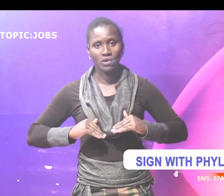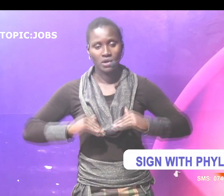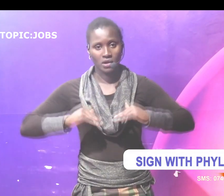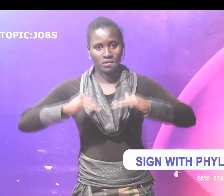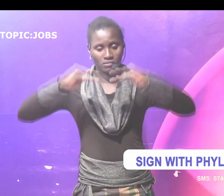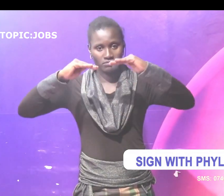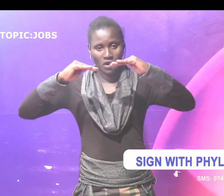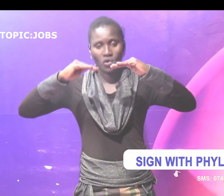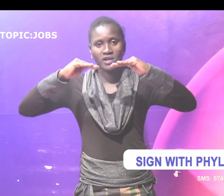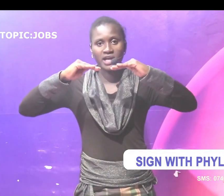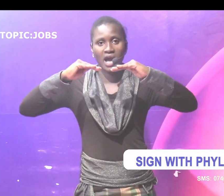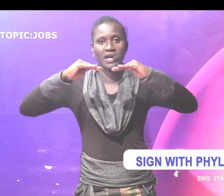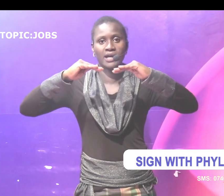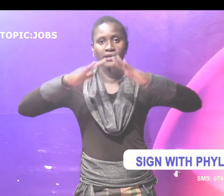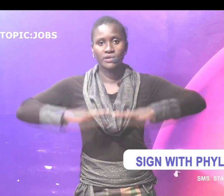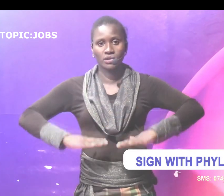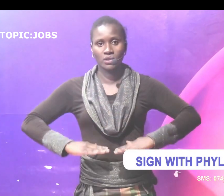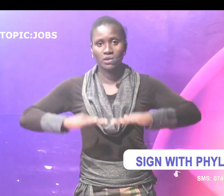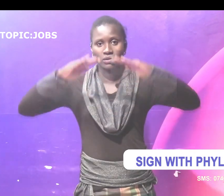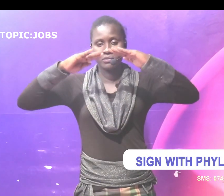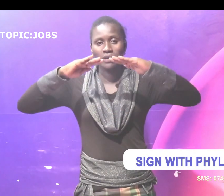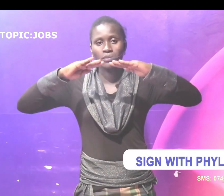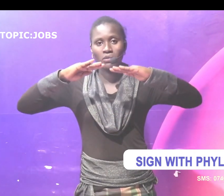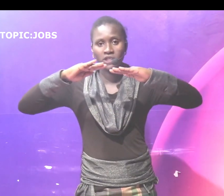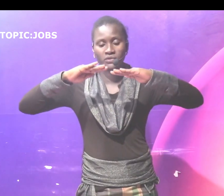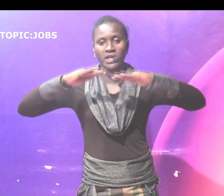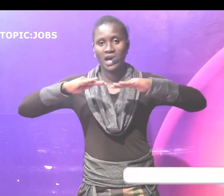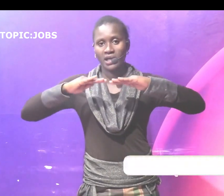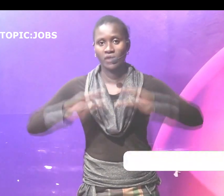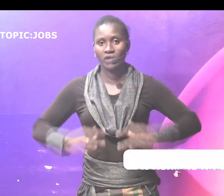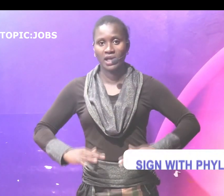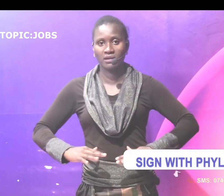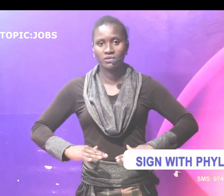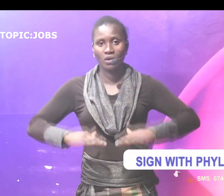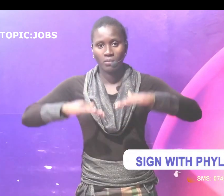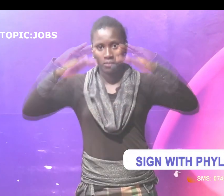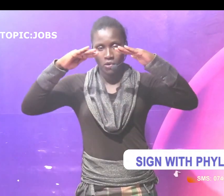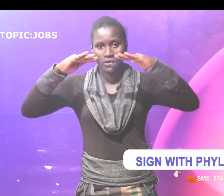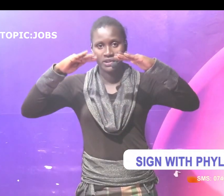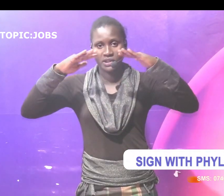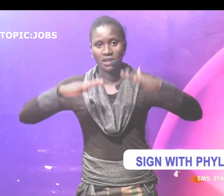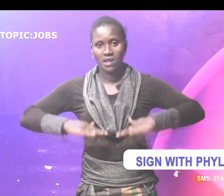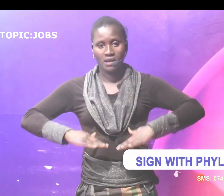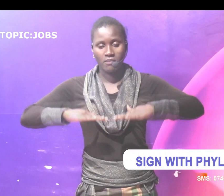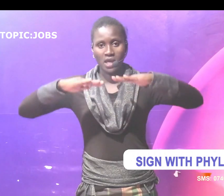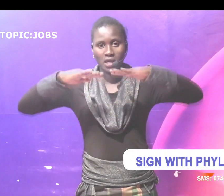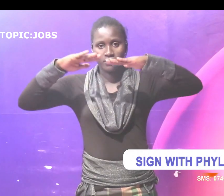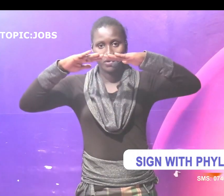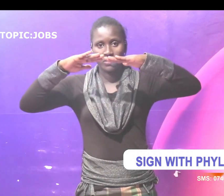you're going higher, so you're being promoted to the higher level, like this. So promote, being promoted,